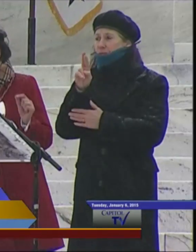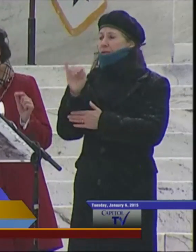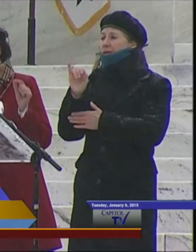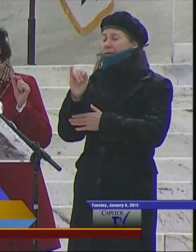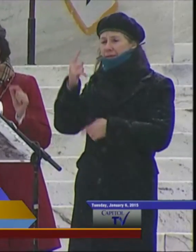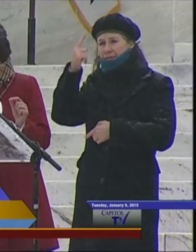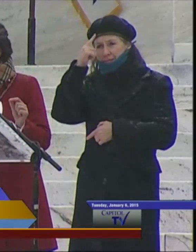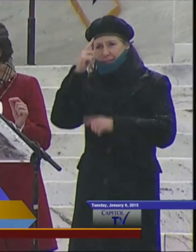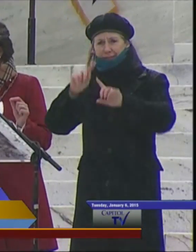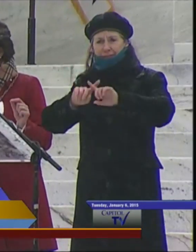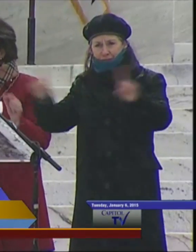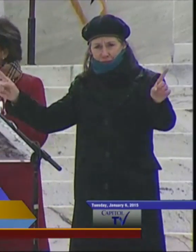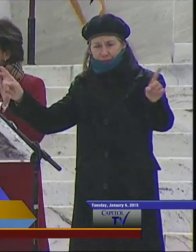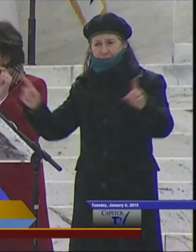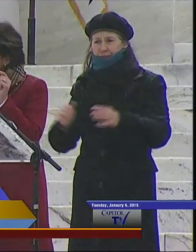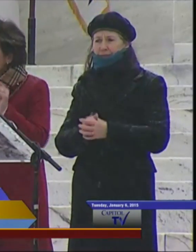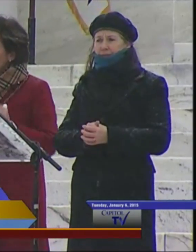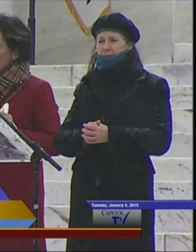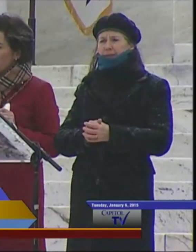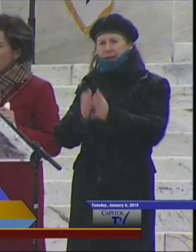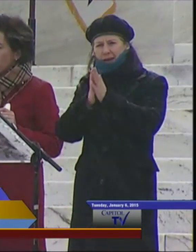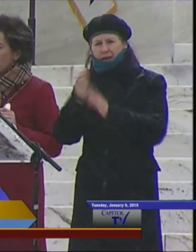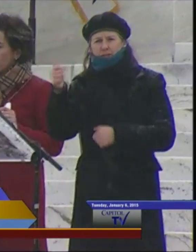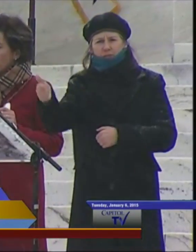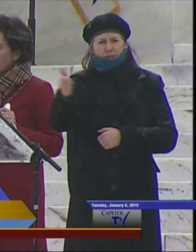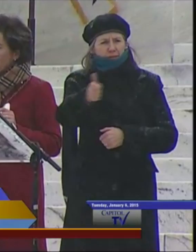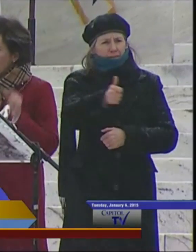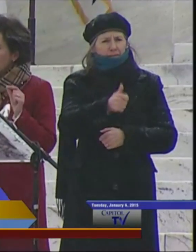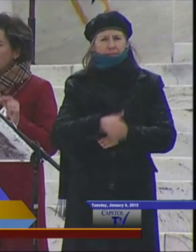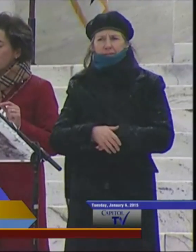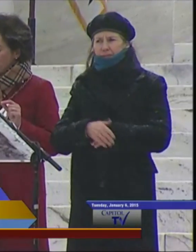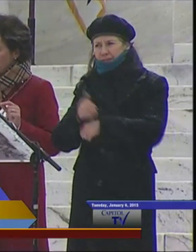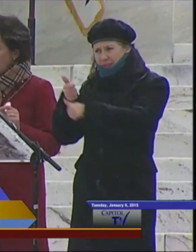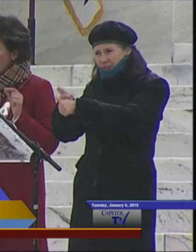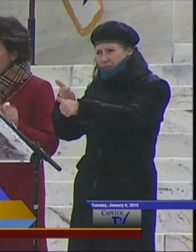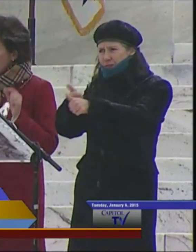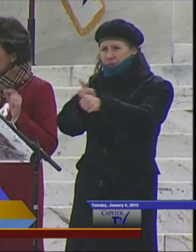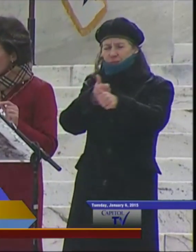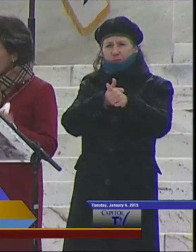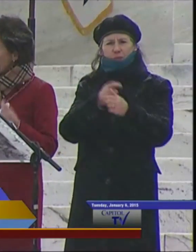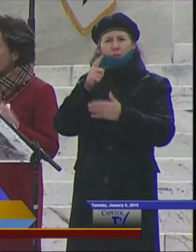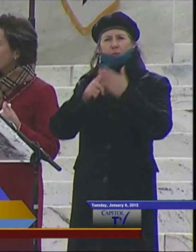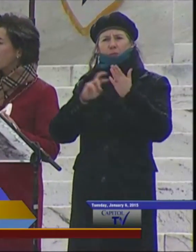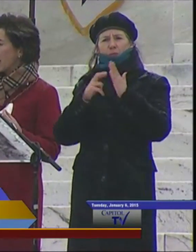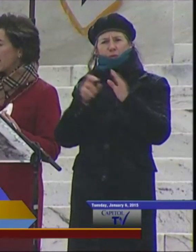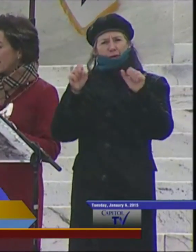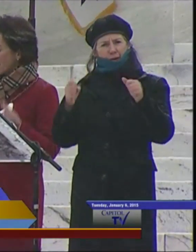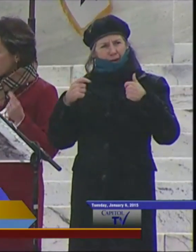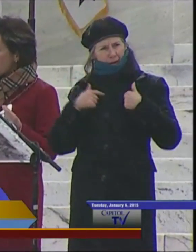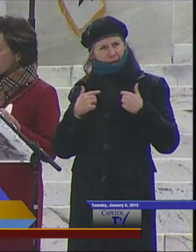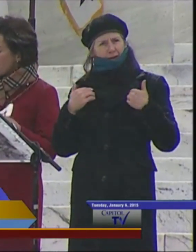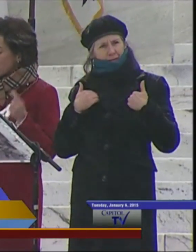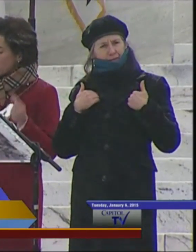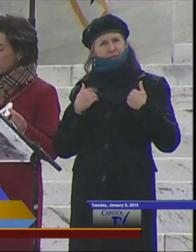to think differently. I want you to ask yourself, each of you, what role can I play in